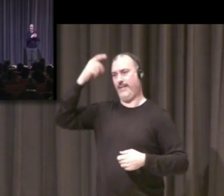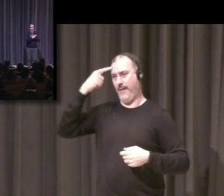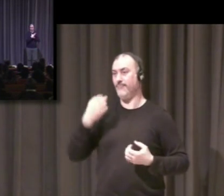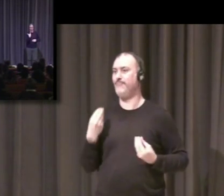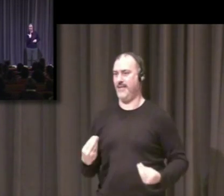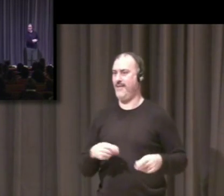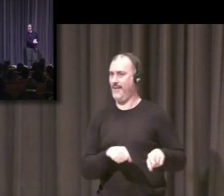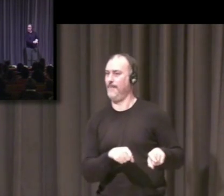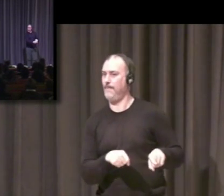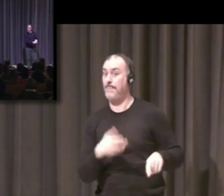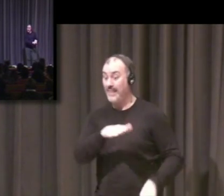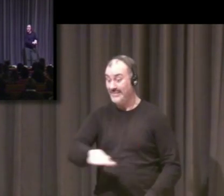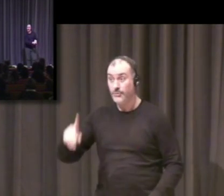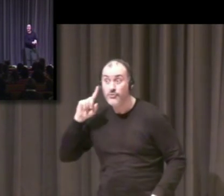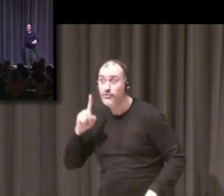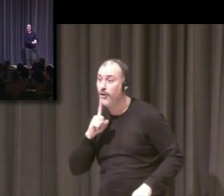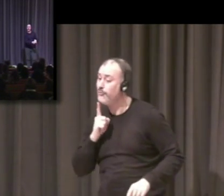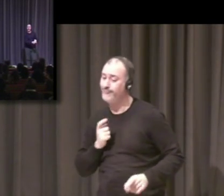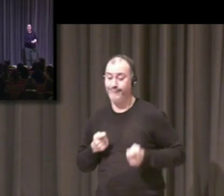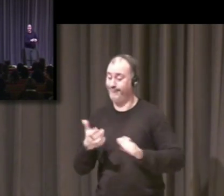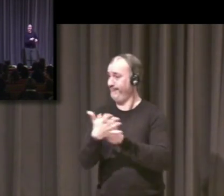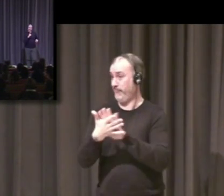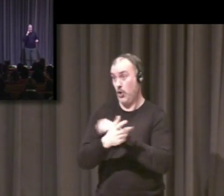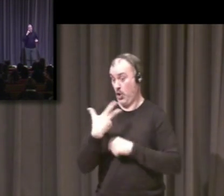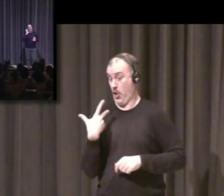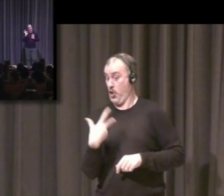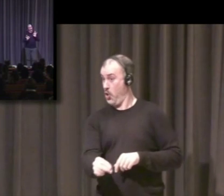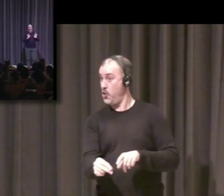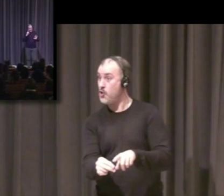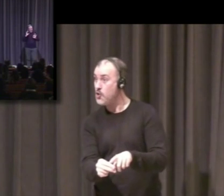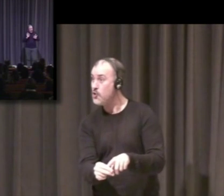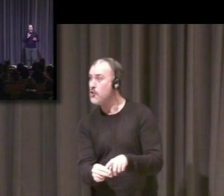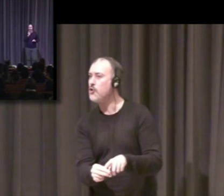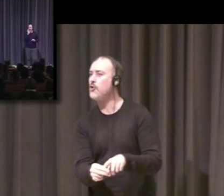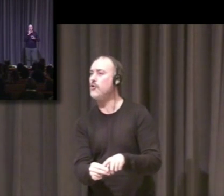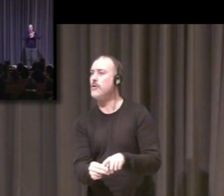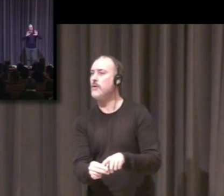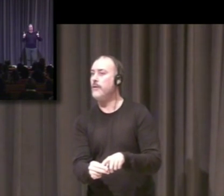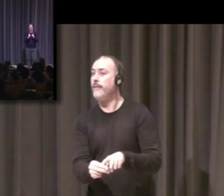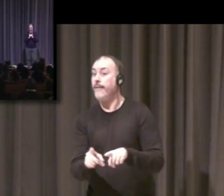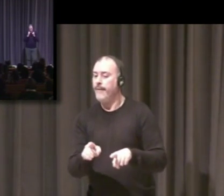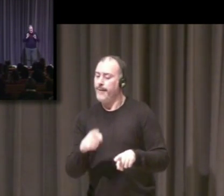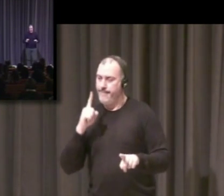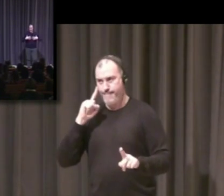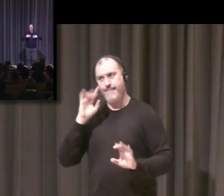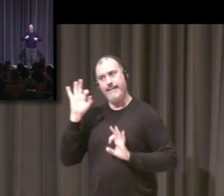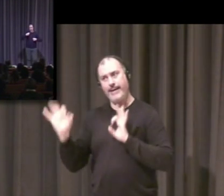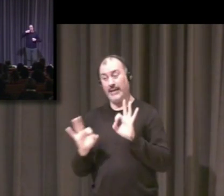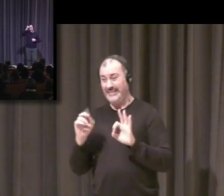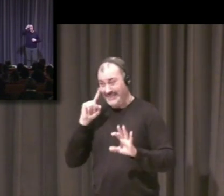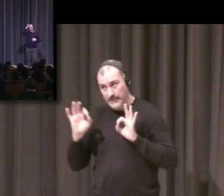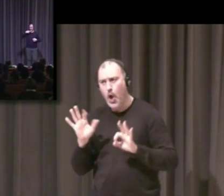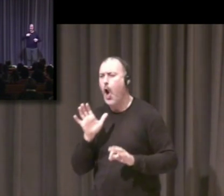takes a risk, a horrible risk, with their cognitive health. It is